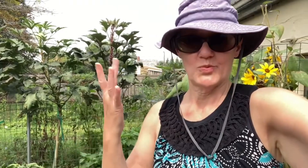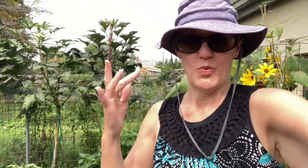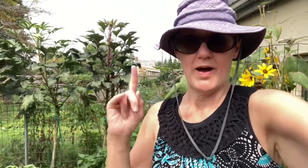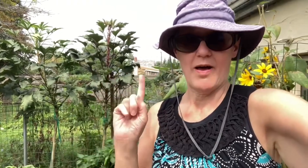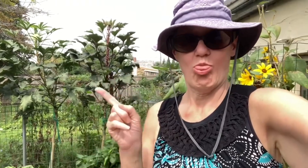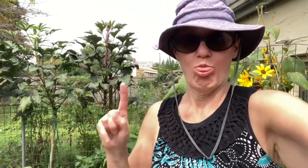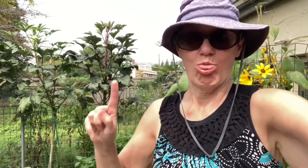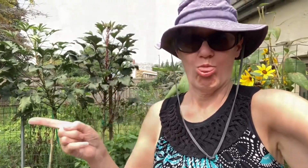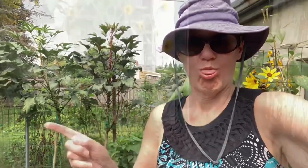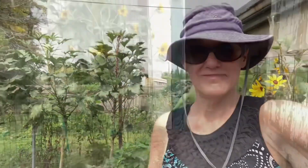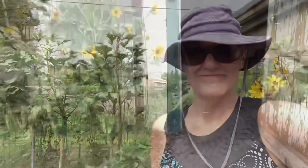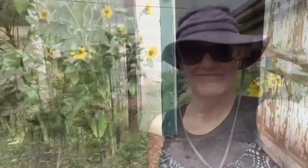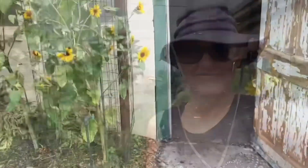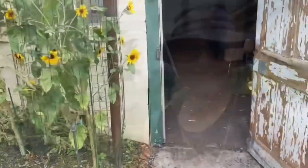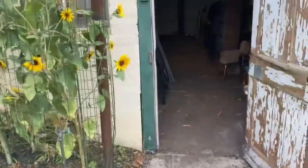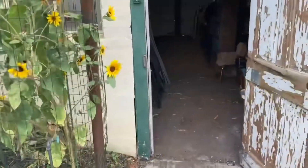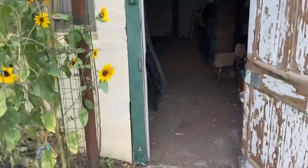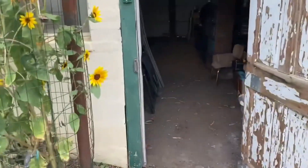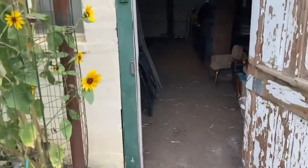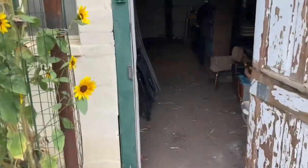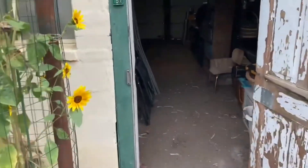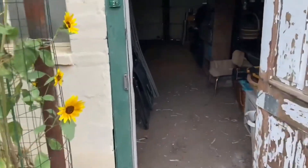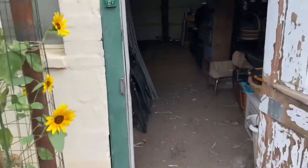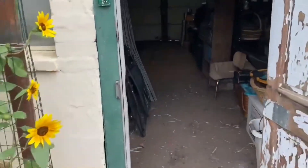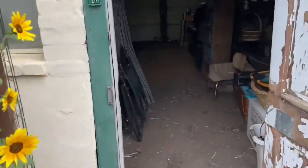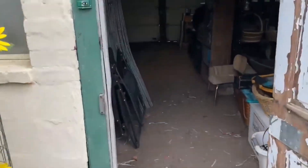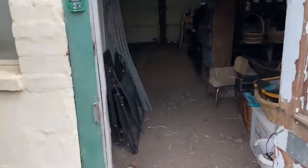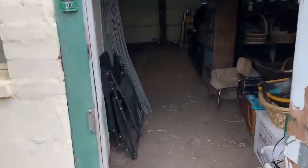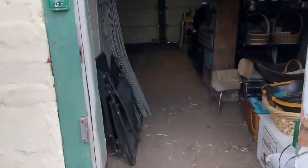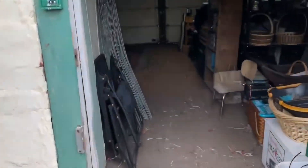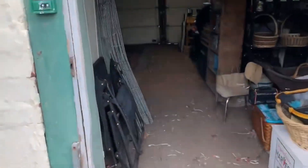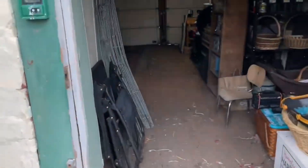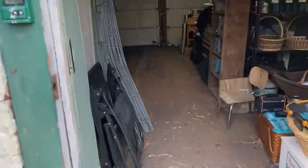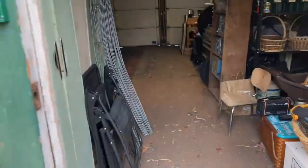I've already pulled up their support stakes and that's why they're flopping over.